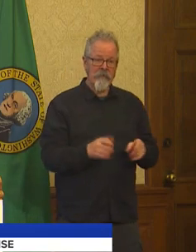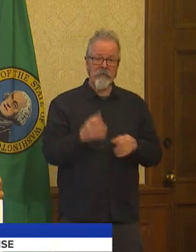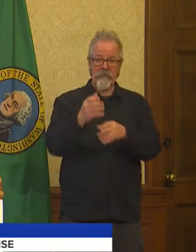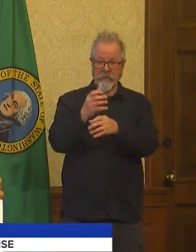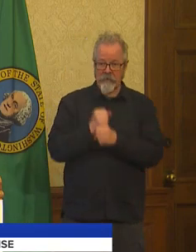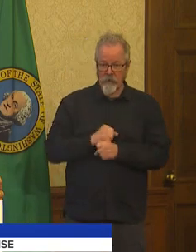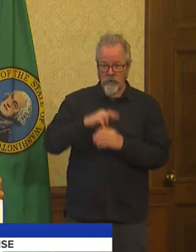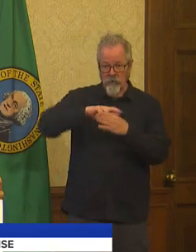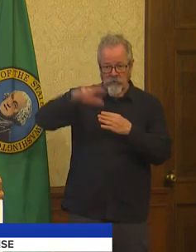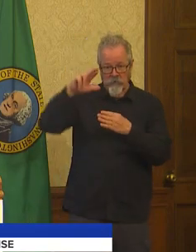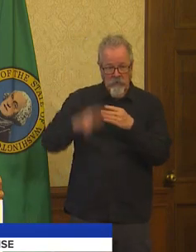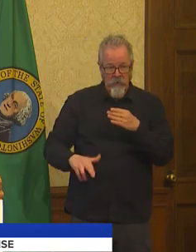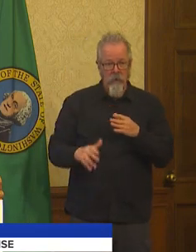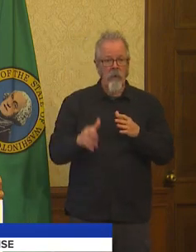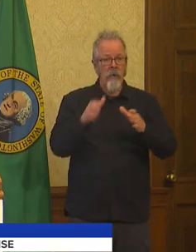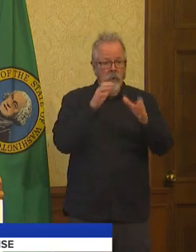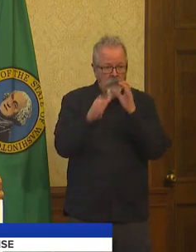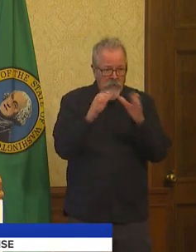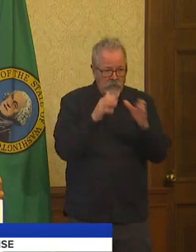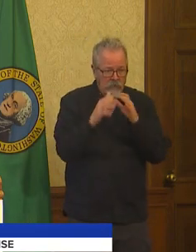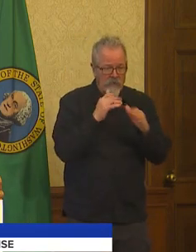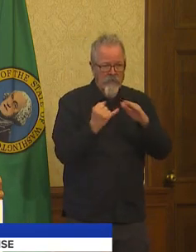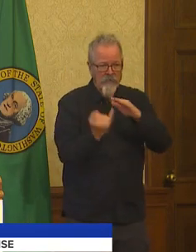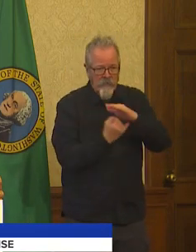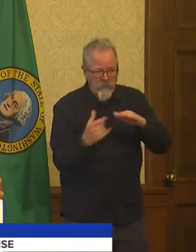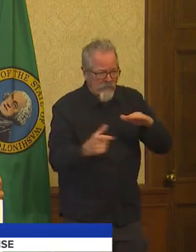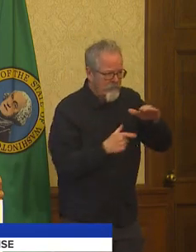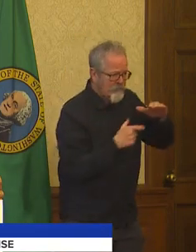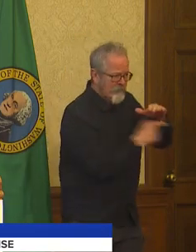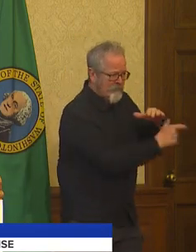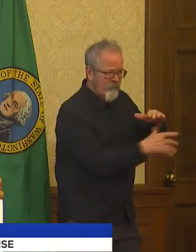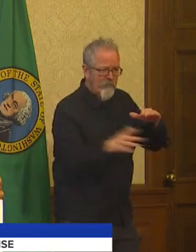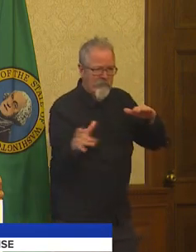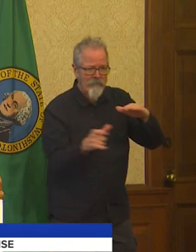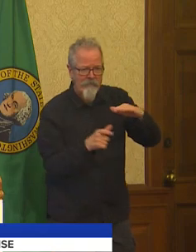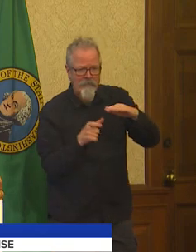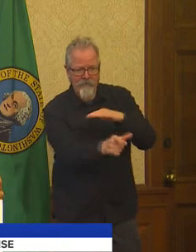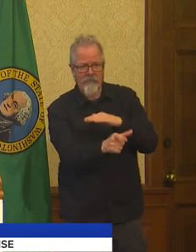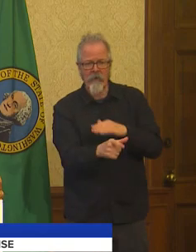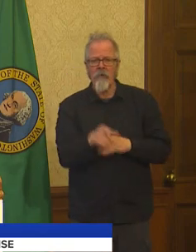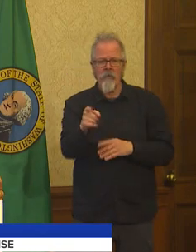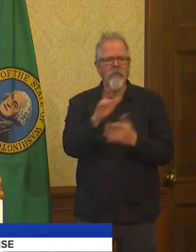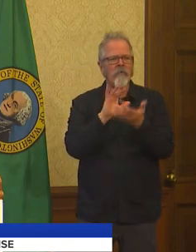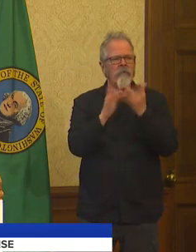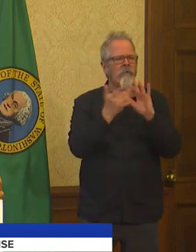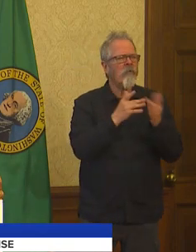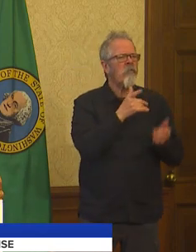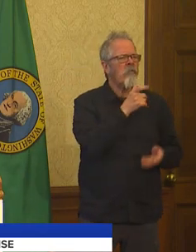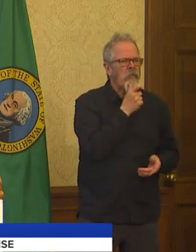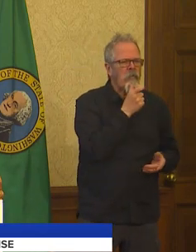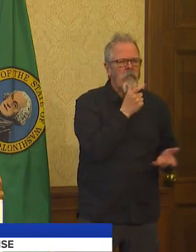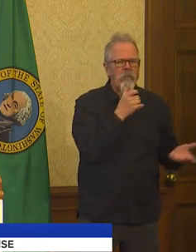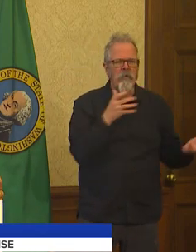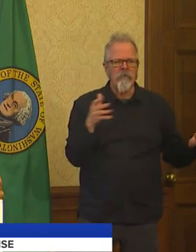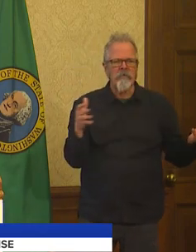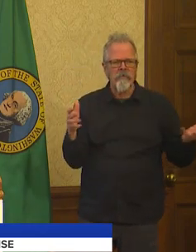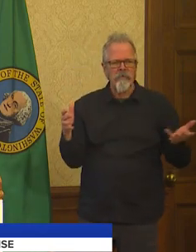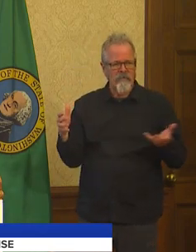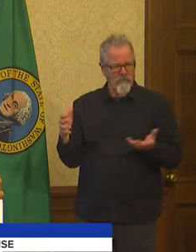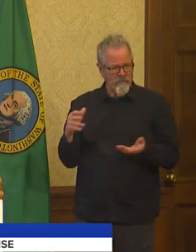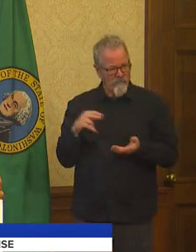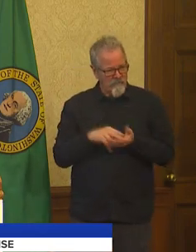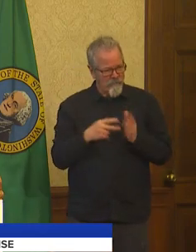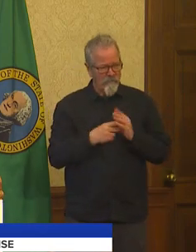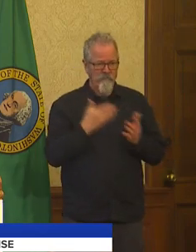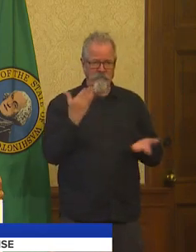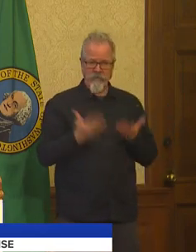their family. And this is not easy work. It means a whole family will have to be isolated for 2 weeks. And helping them manage